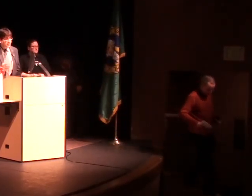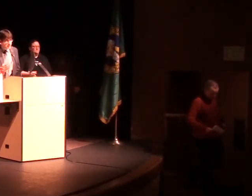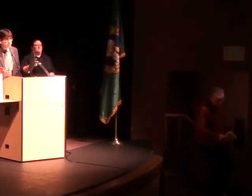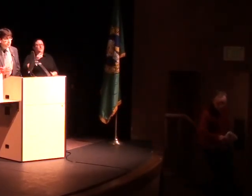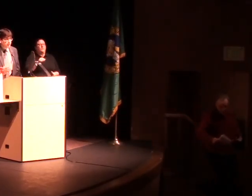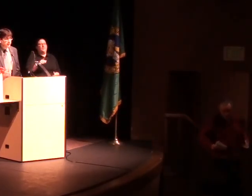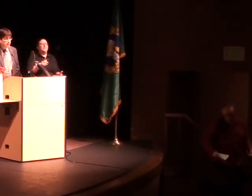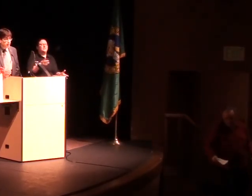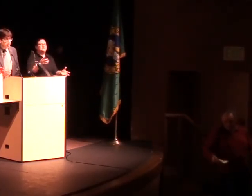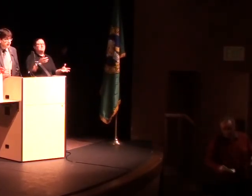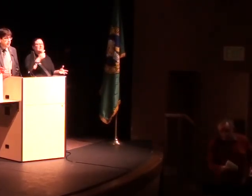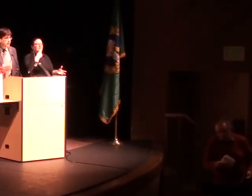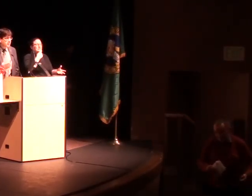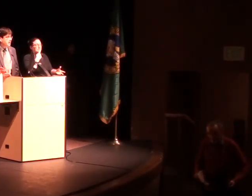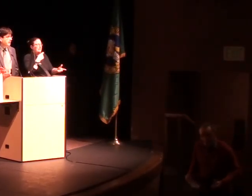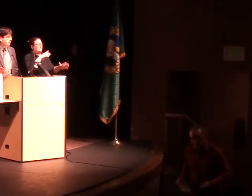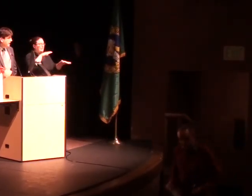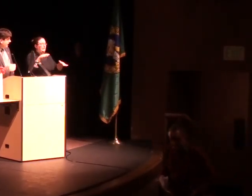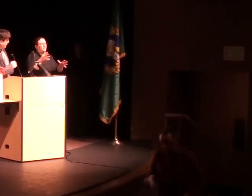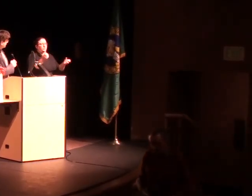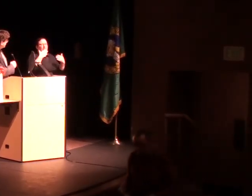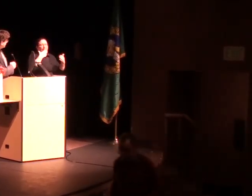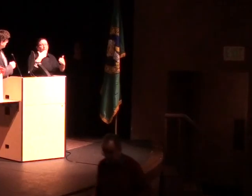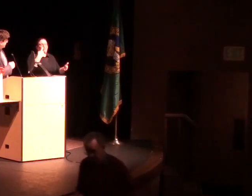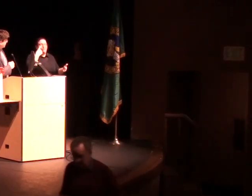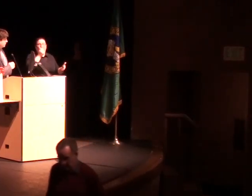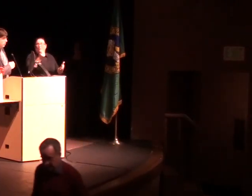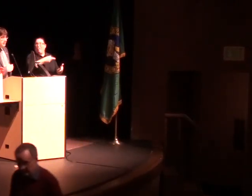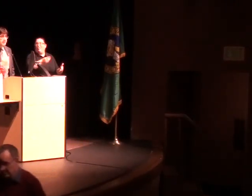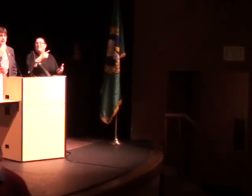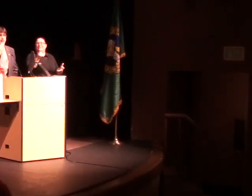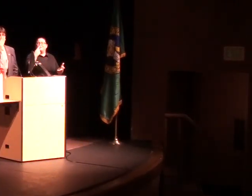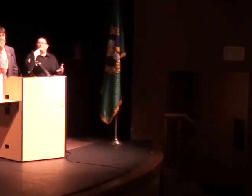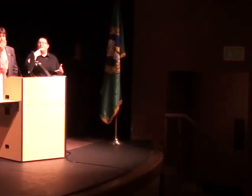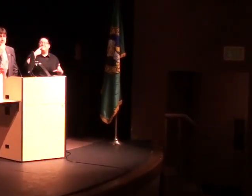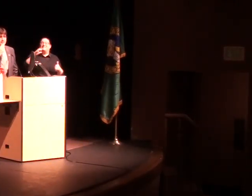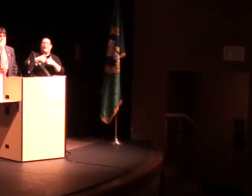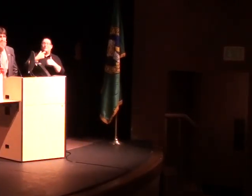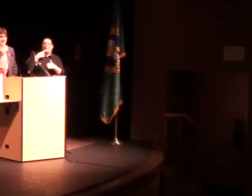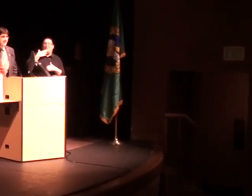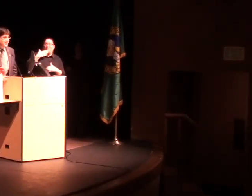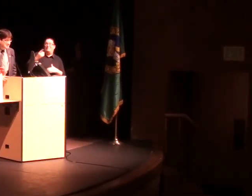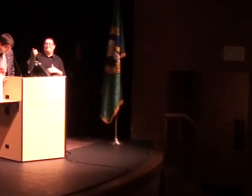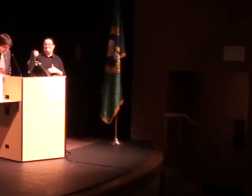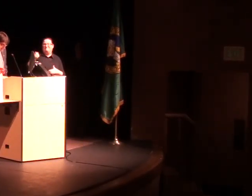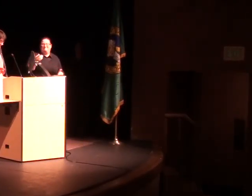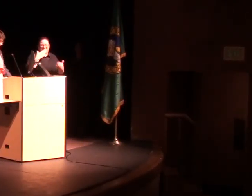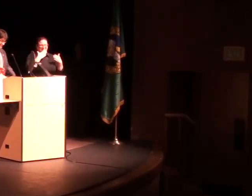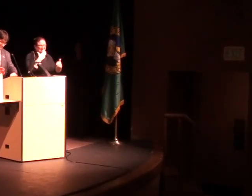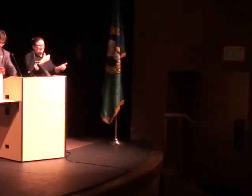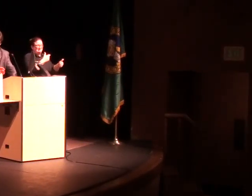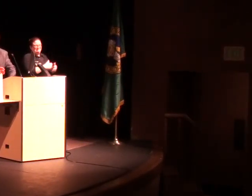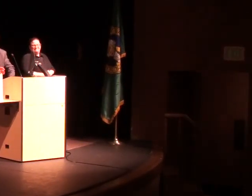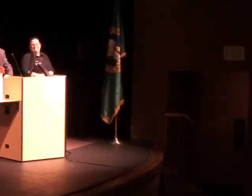say thanks to all of you for being here. And she told me, thank you.